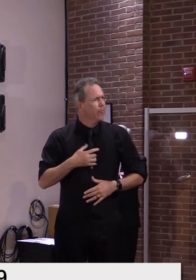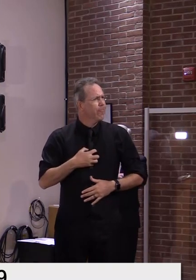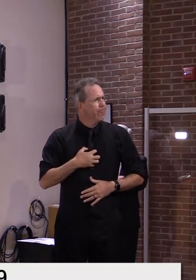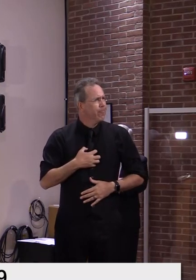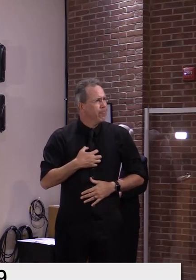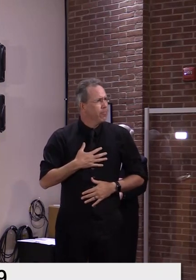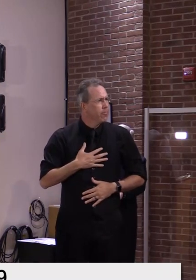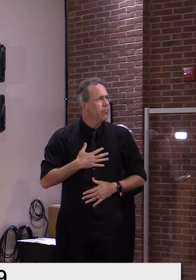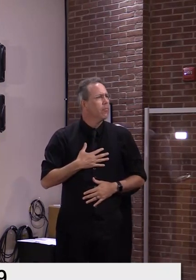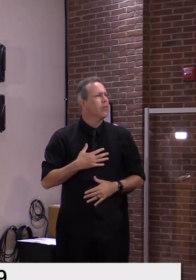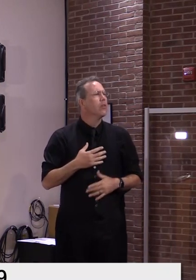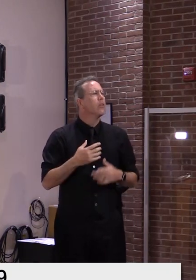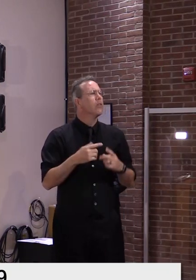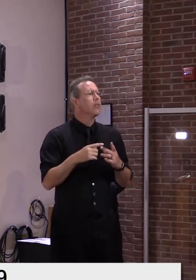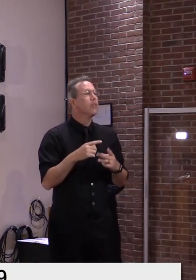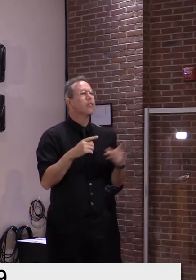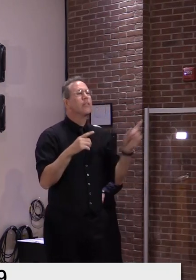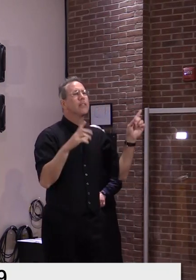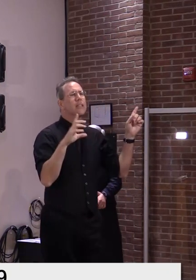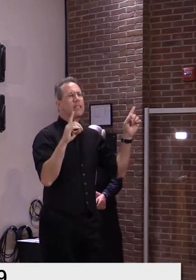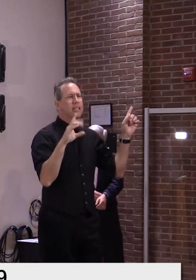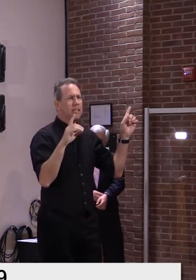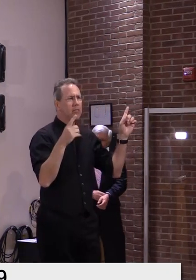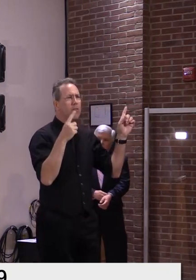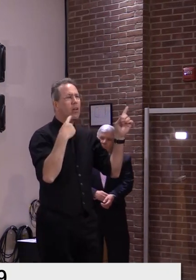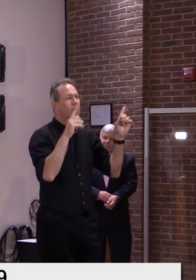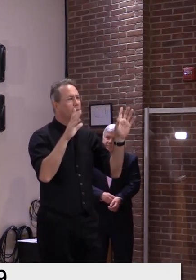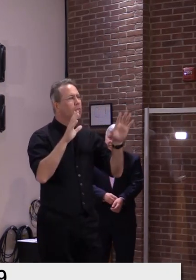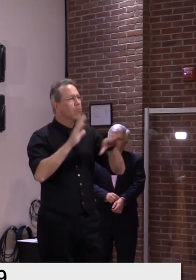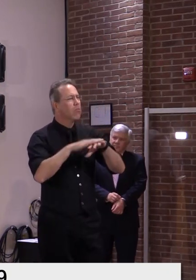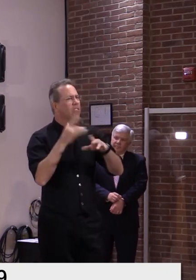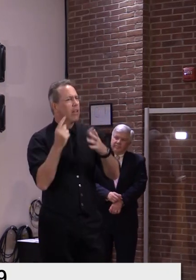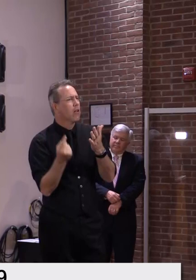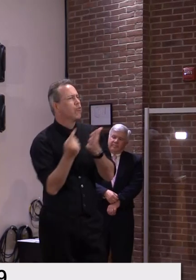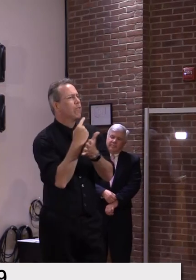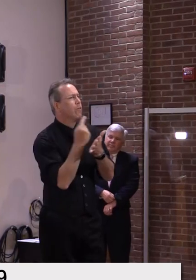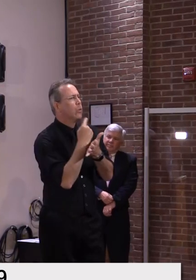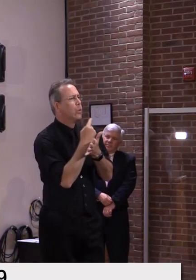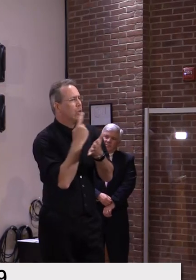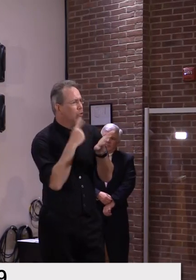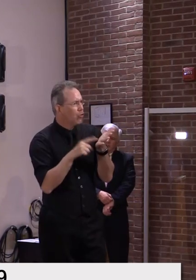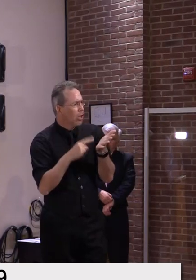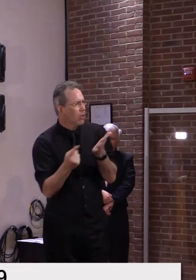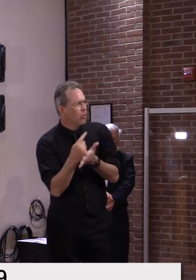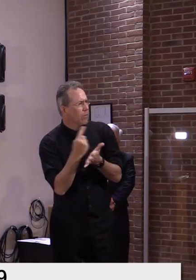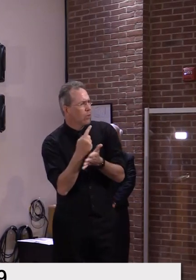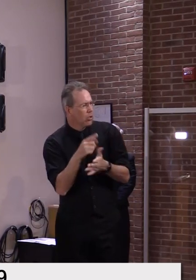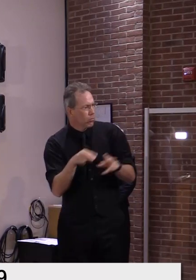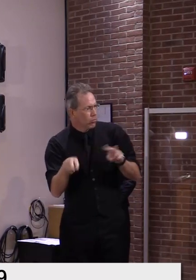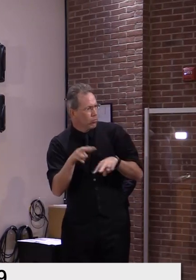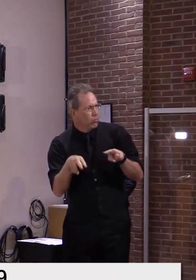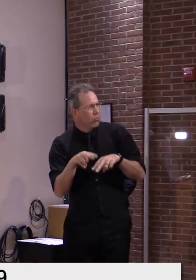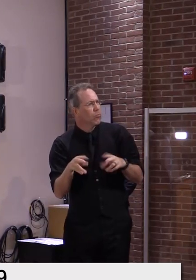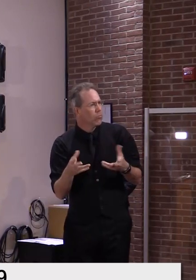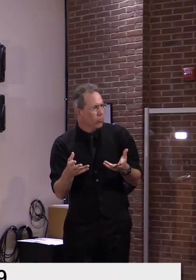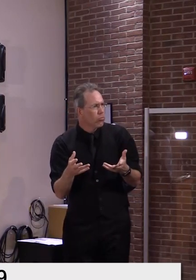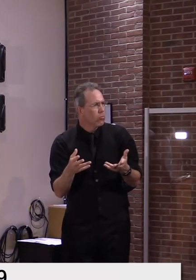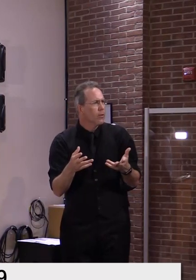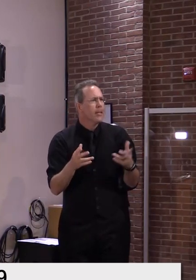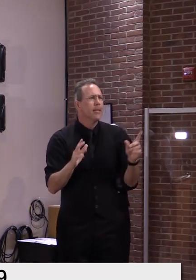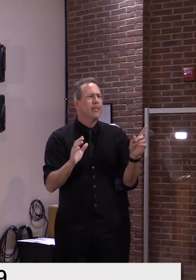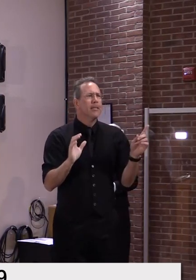CDC has said that it is under review. They are actually reluctant to say that there's a